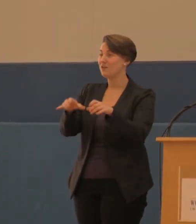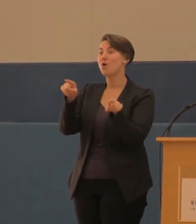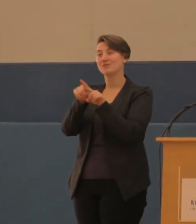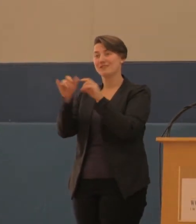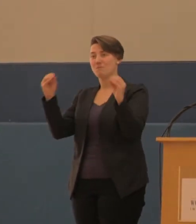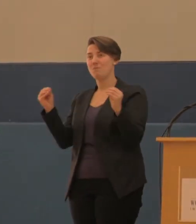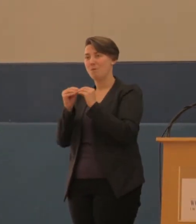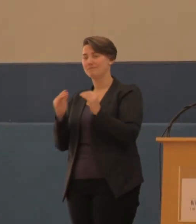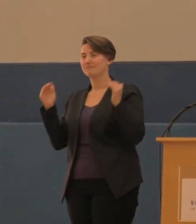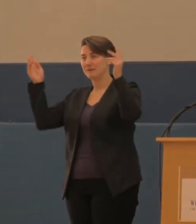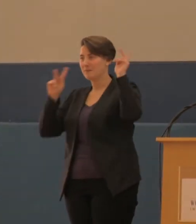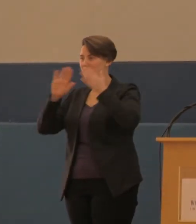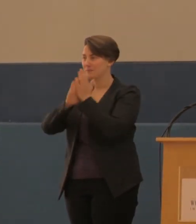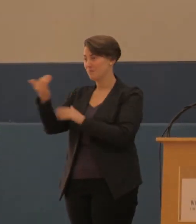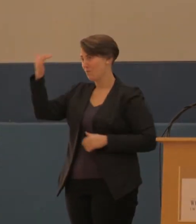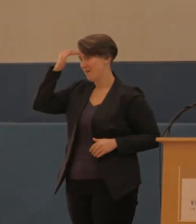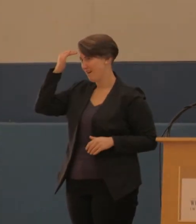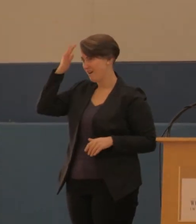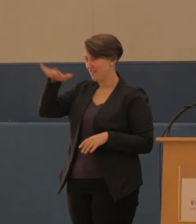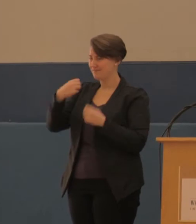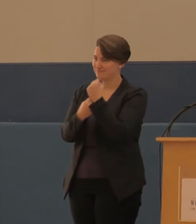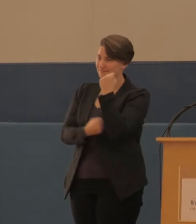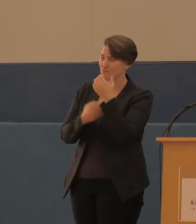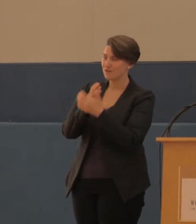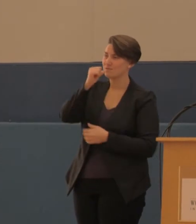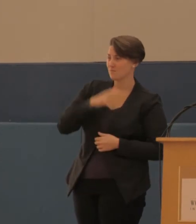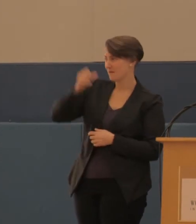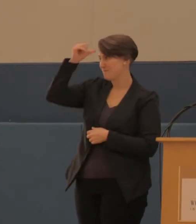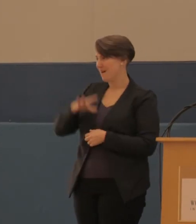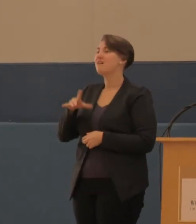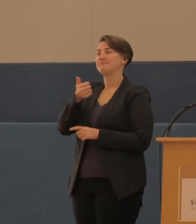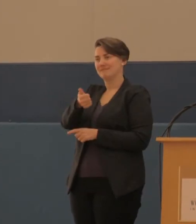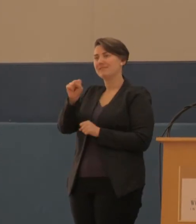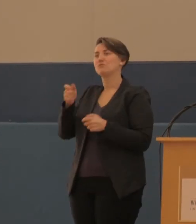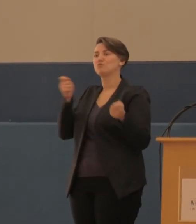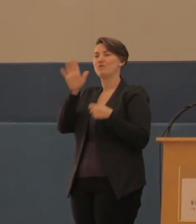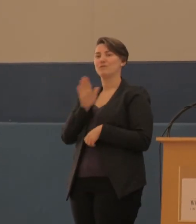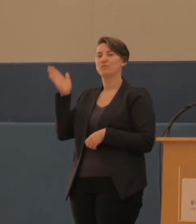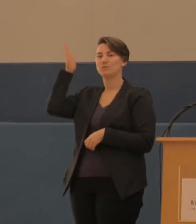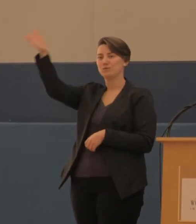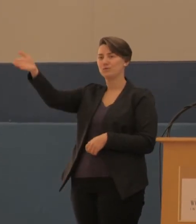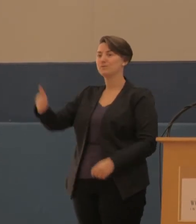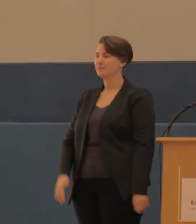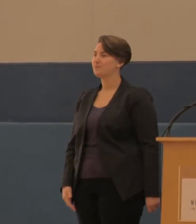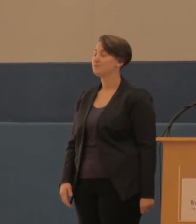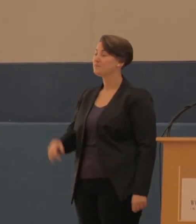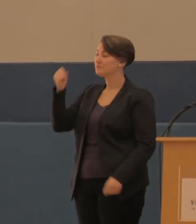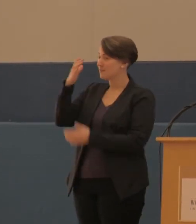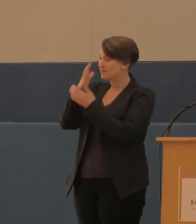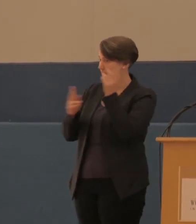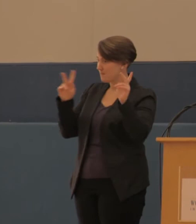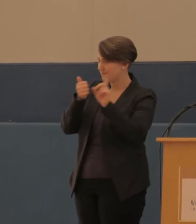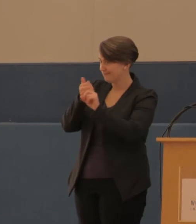awareness about the fundamental rights of women and men being able to control their future. Some